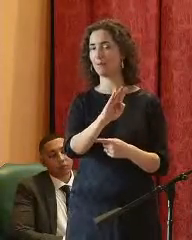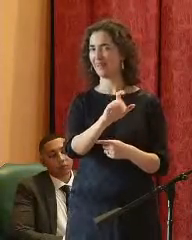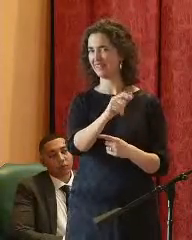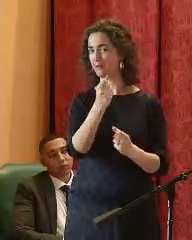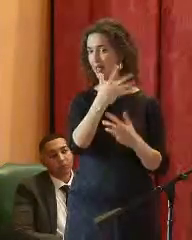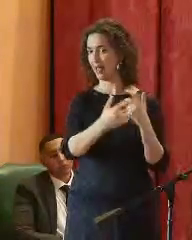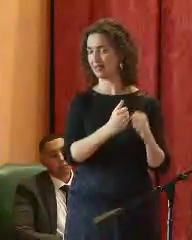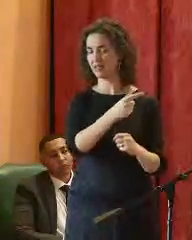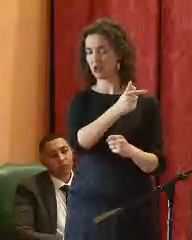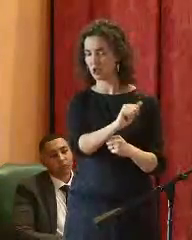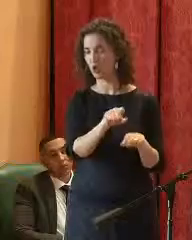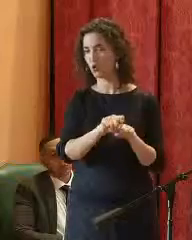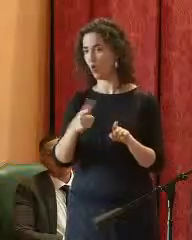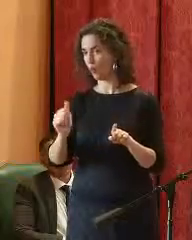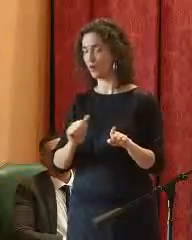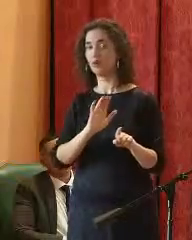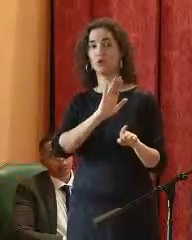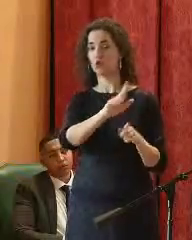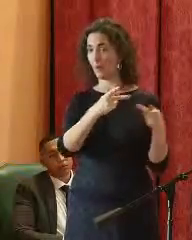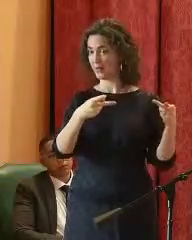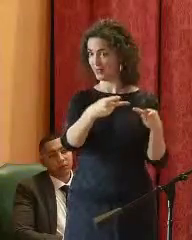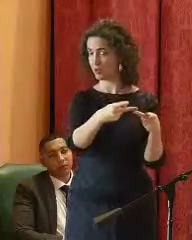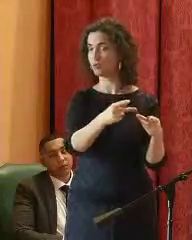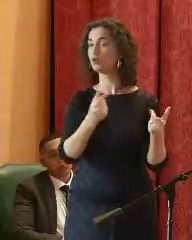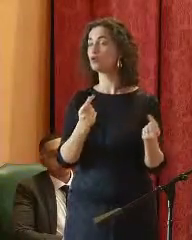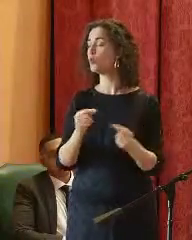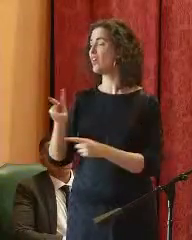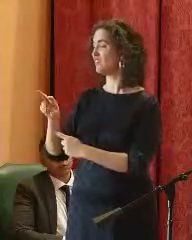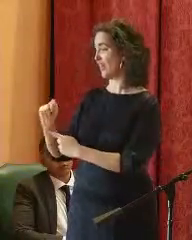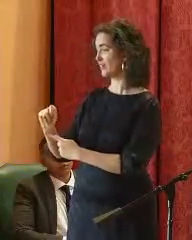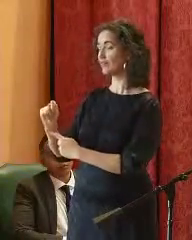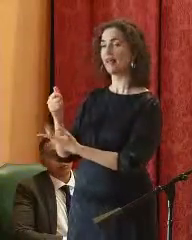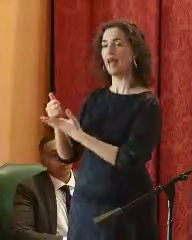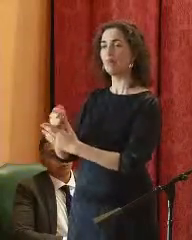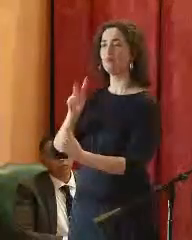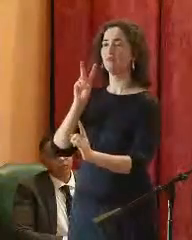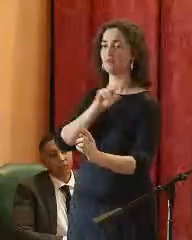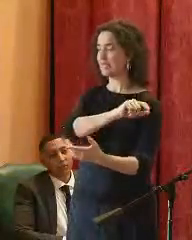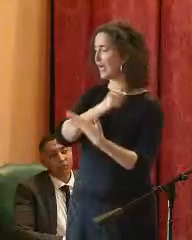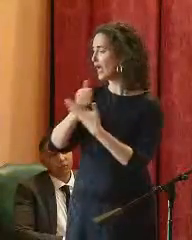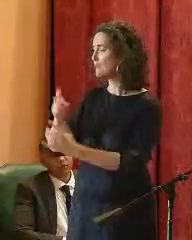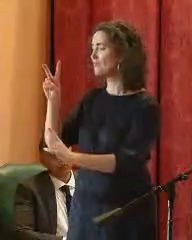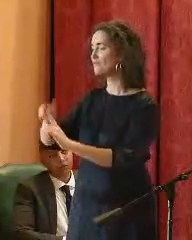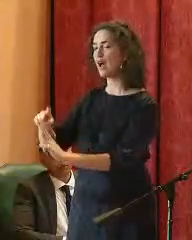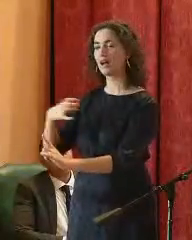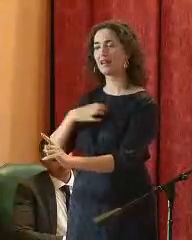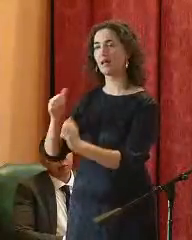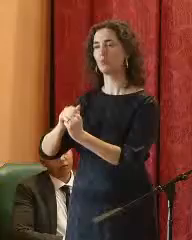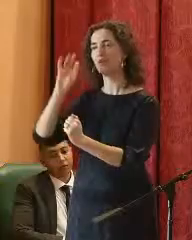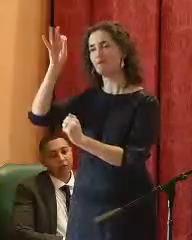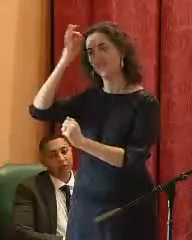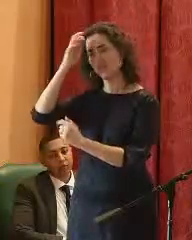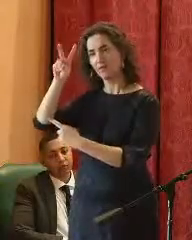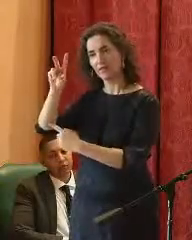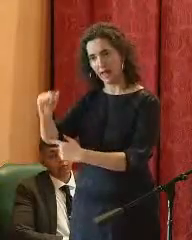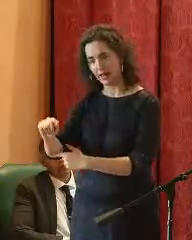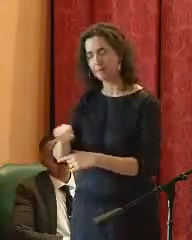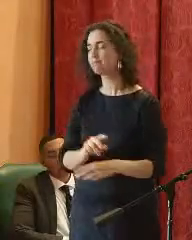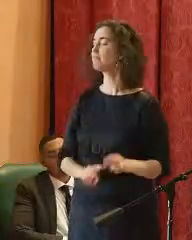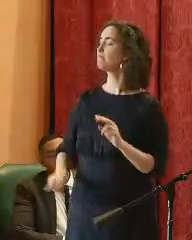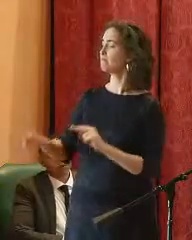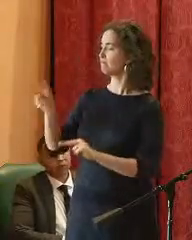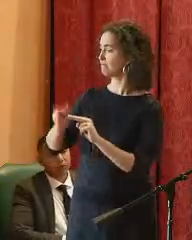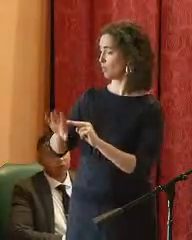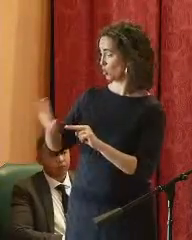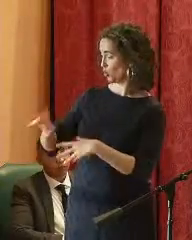Georgia and here in Louisiana, they assist in helping veterans file claims with the federal VA to determine whether